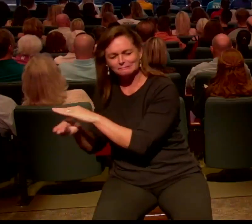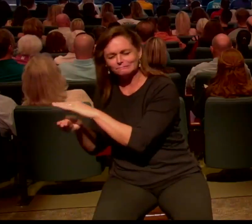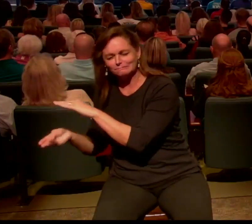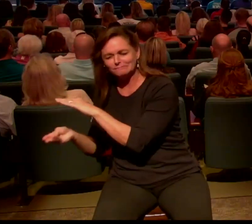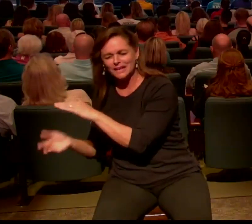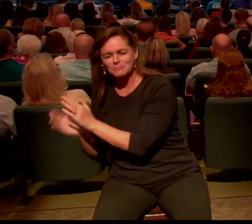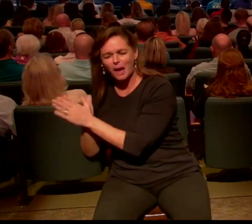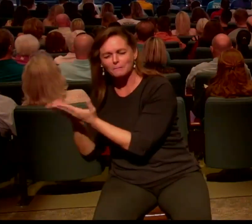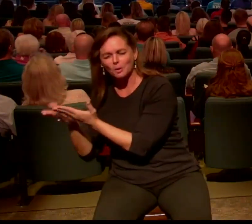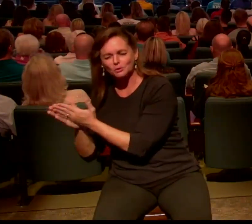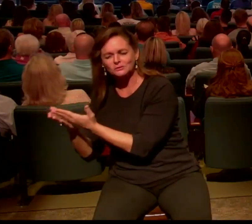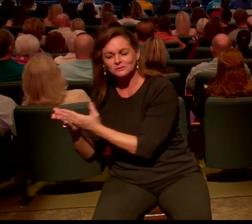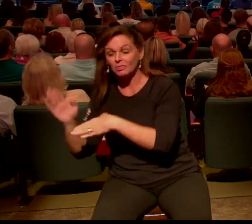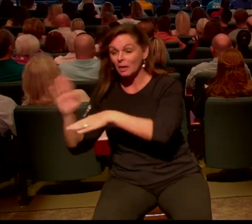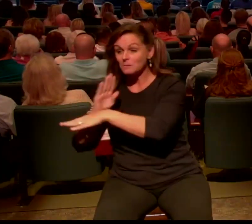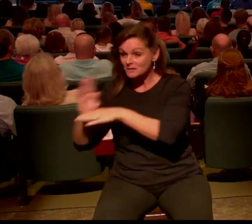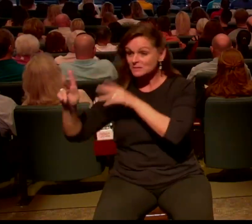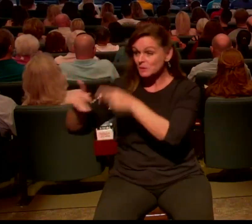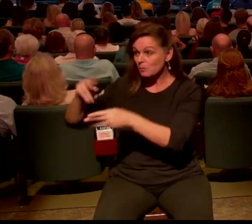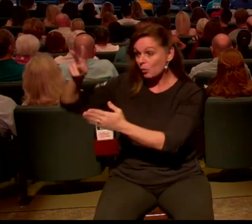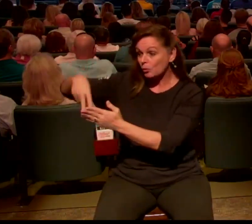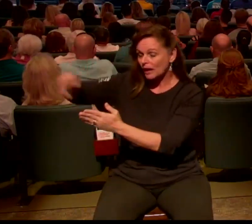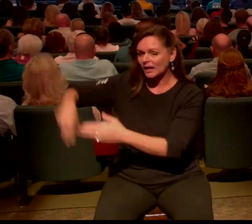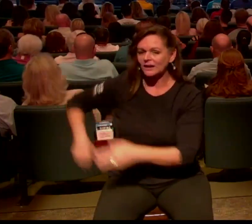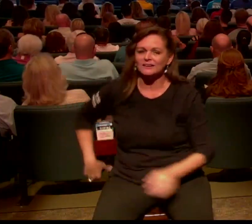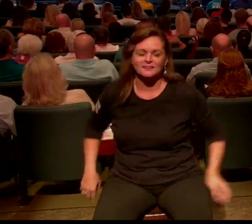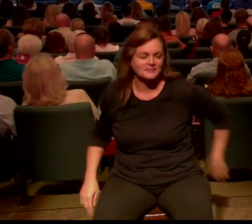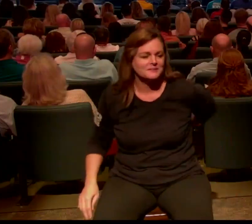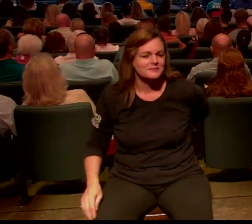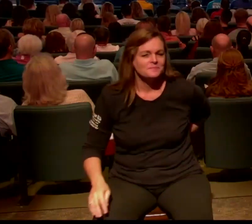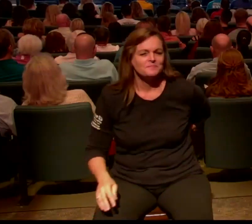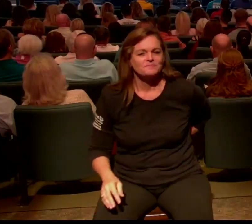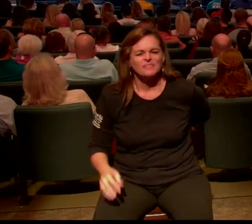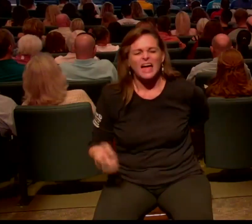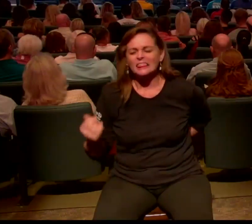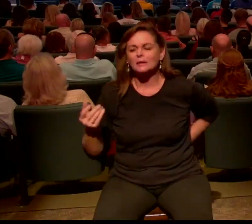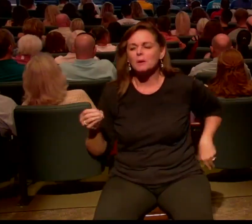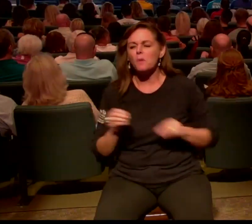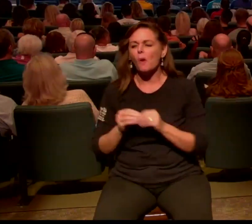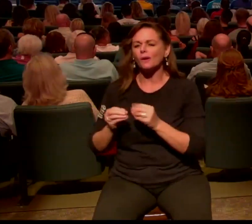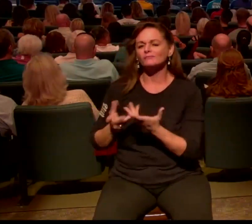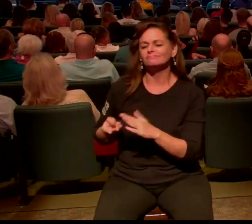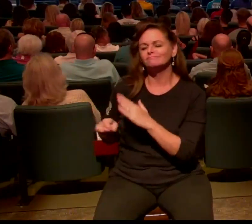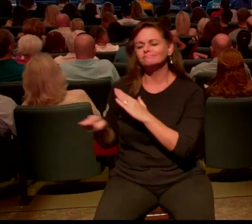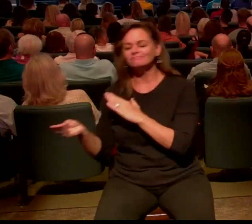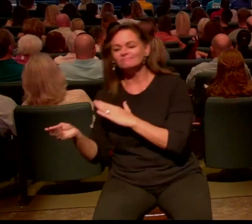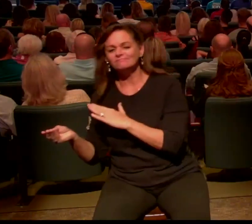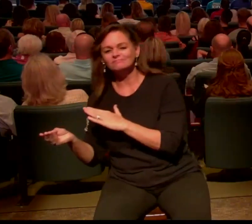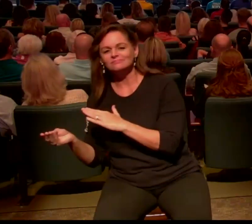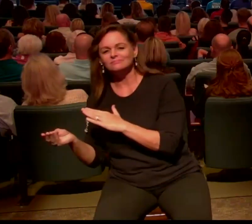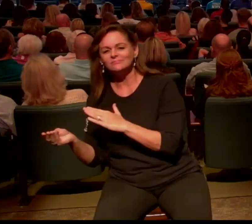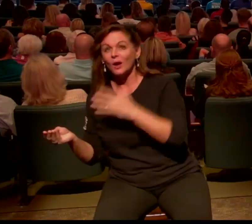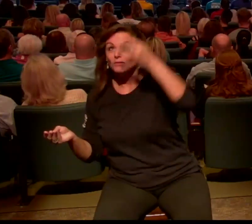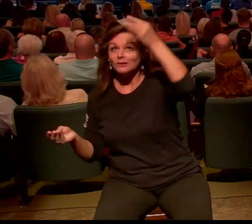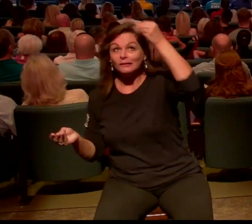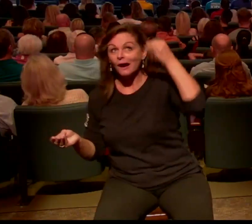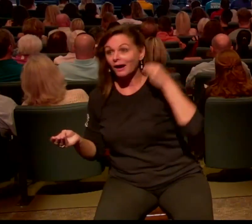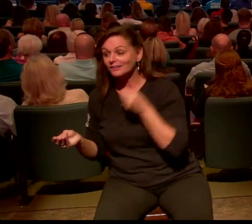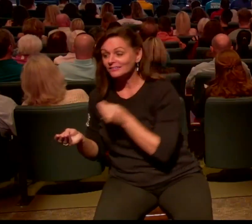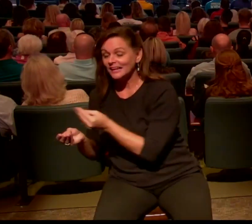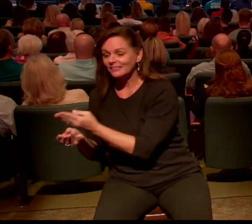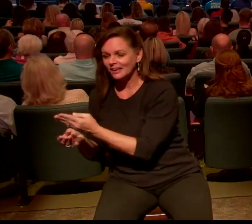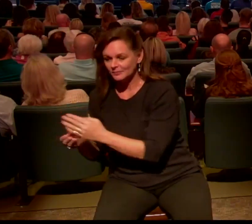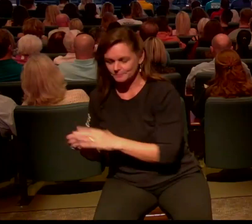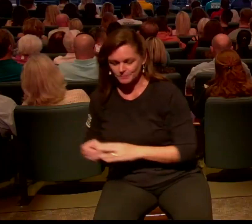stuff in there. I can just give them a little more salt and light. And so when I wrote one of the chapters on